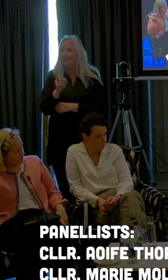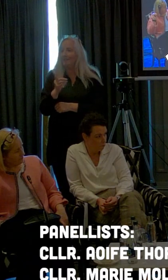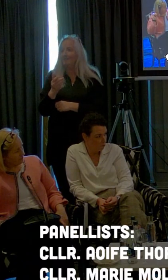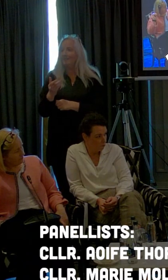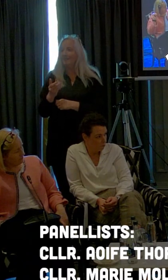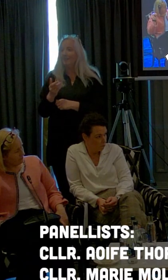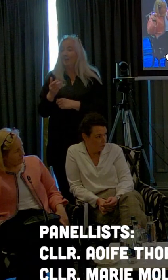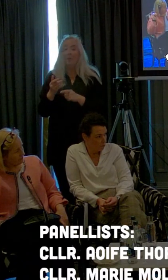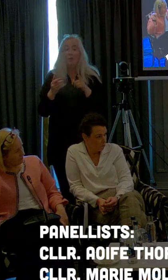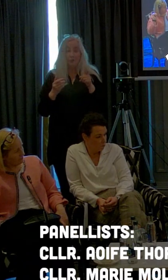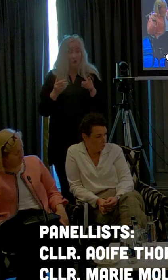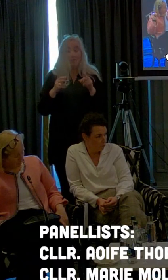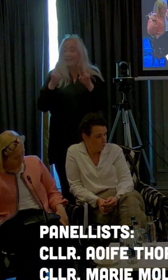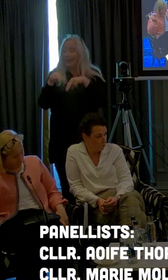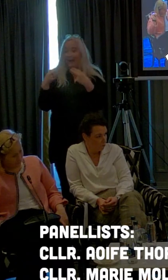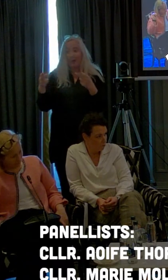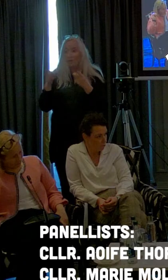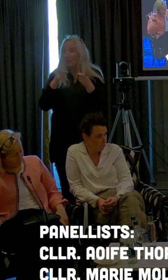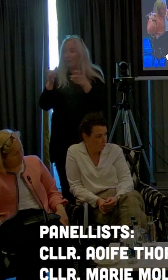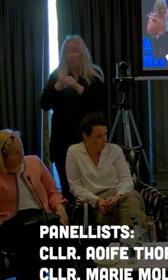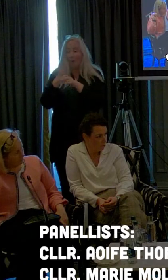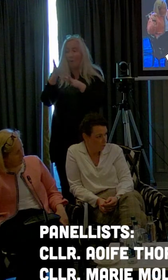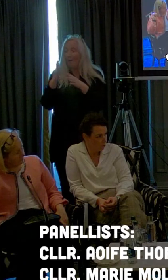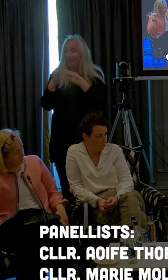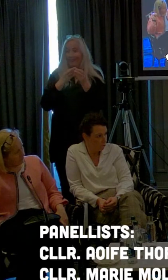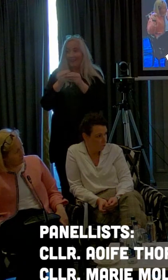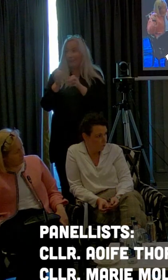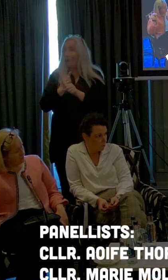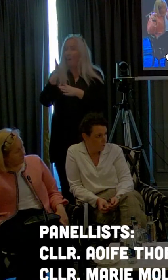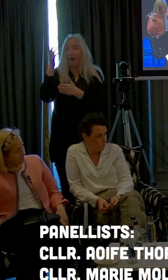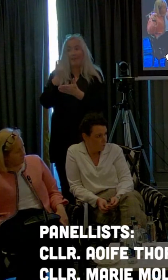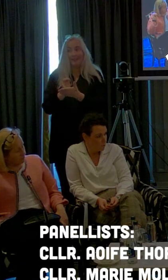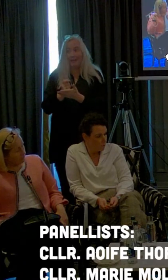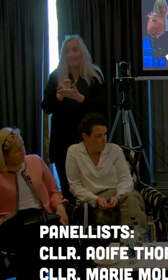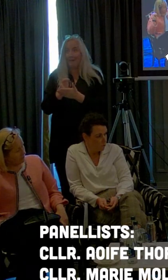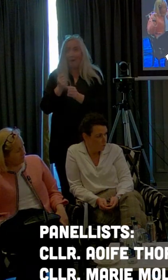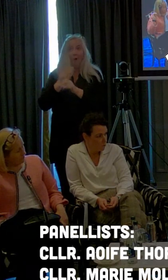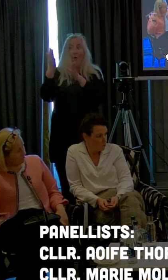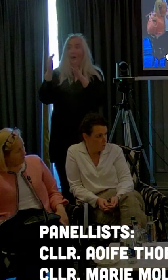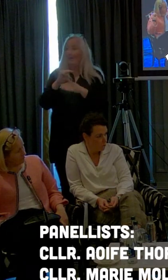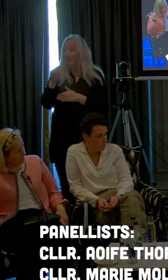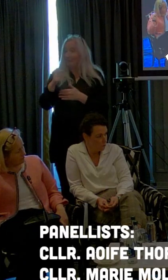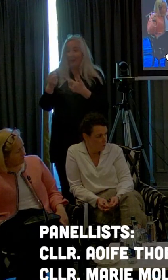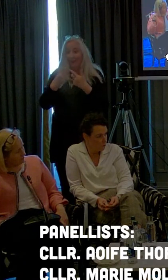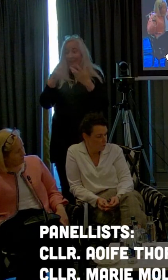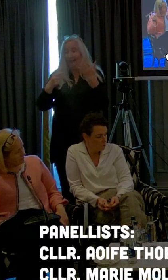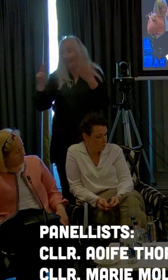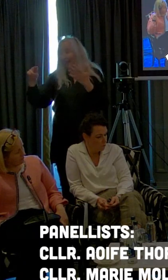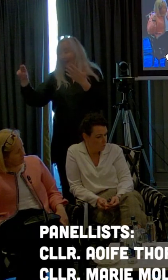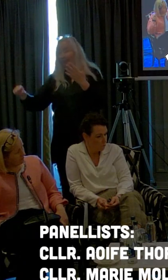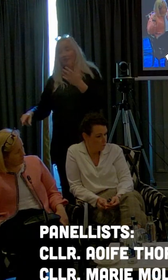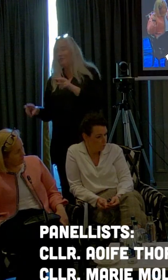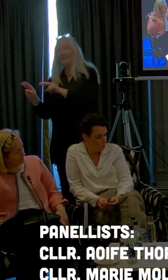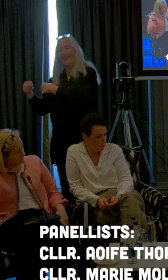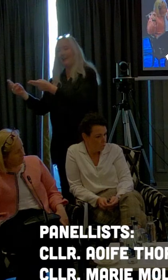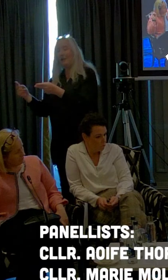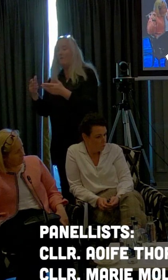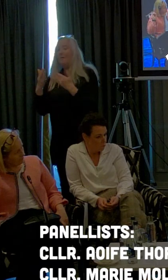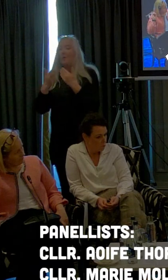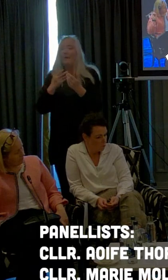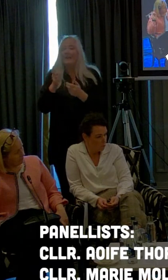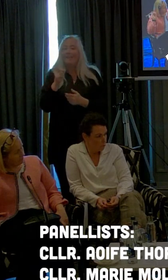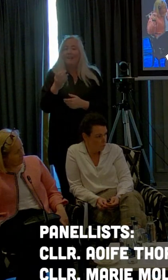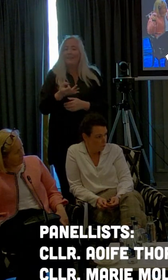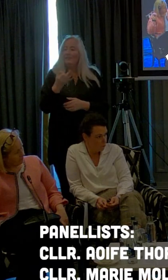look, you can't do all things at all times. You can't be all things to all people. What advice would you give to people? Deirdre, I